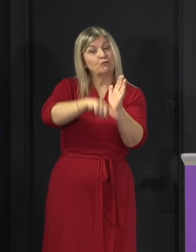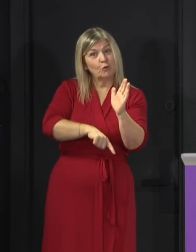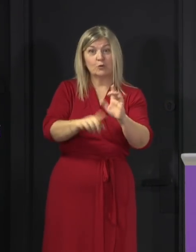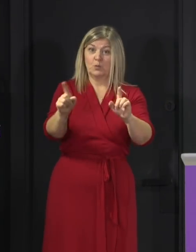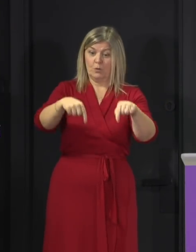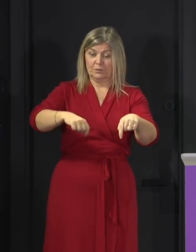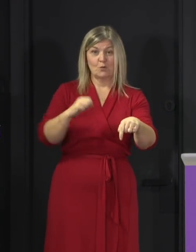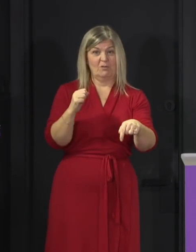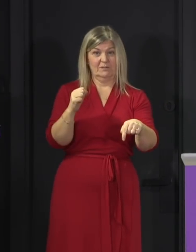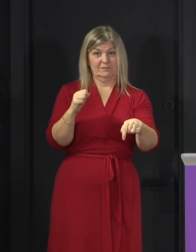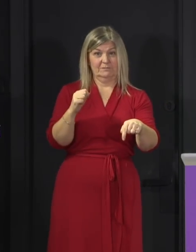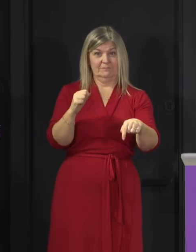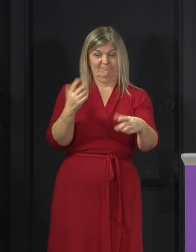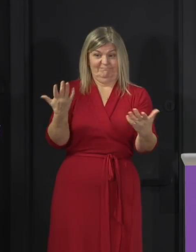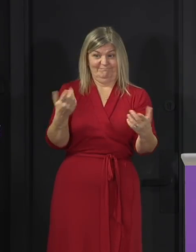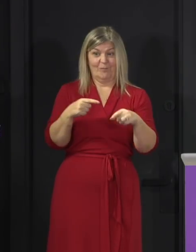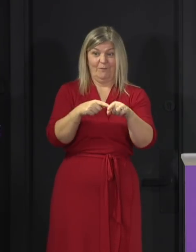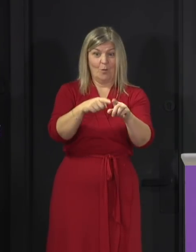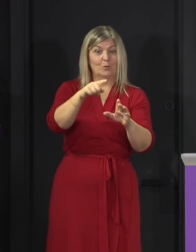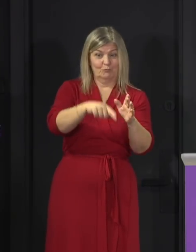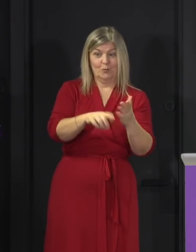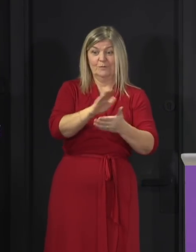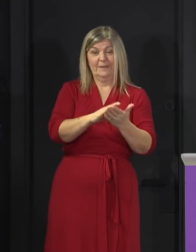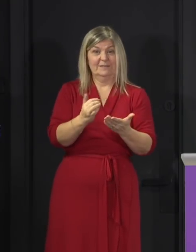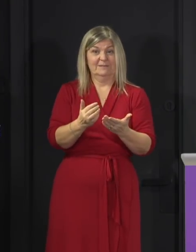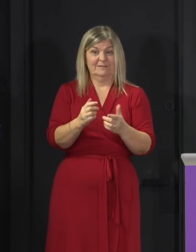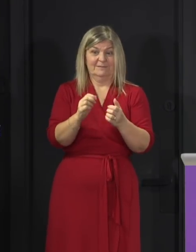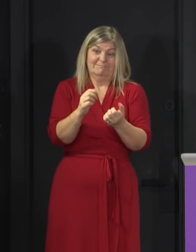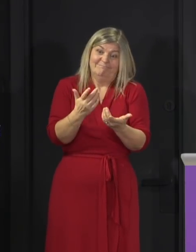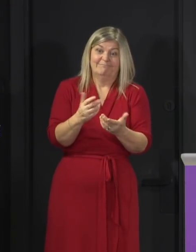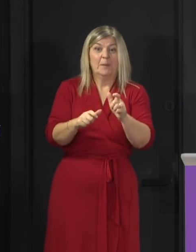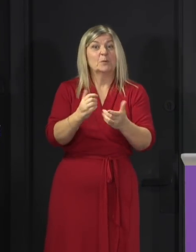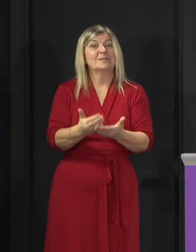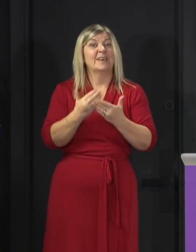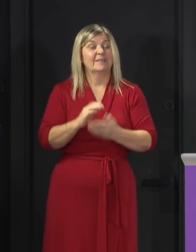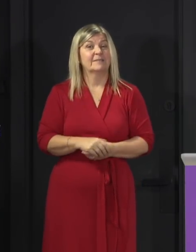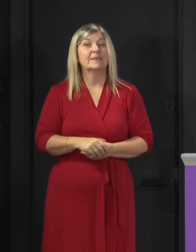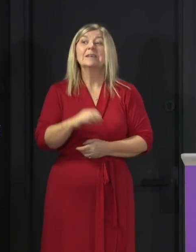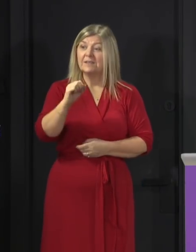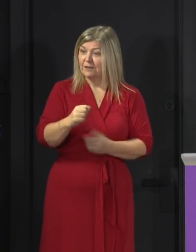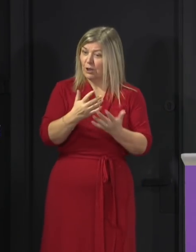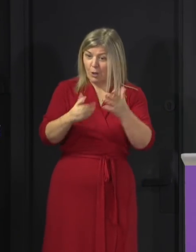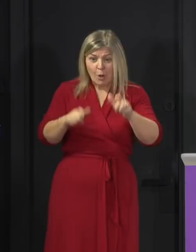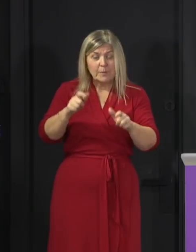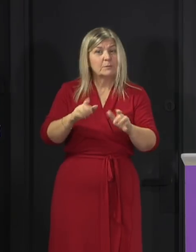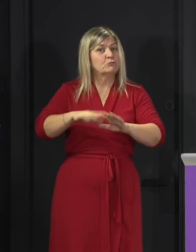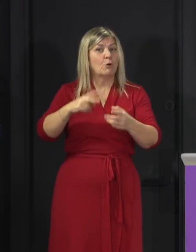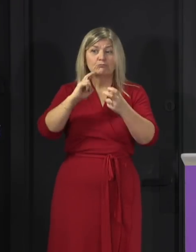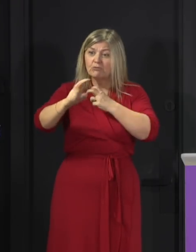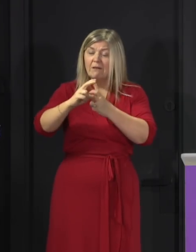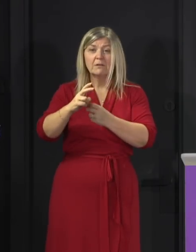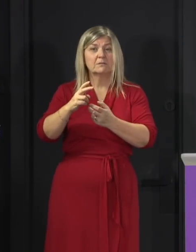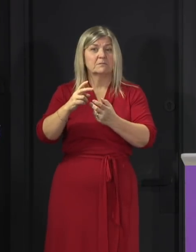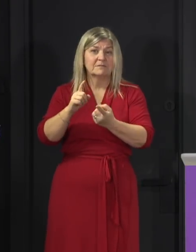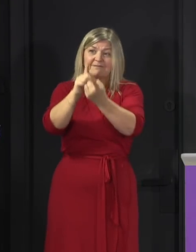of us safe. And many people will not be travelling in the way that they would like to travel to see loved ones over Christmas and not